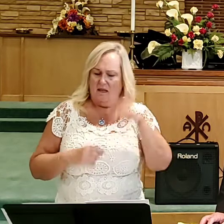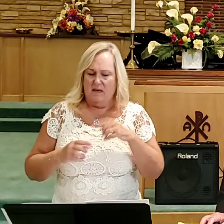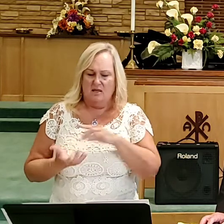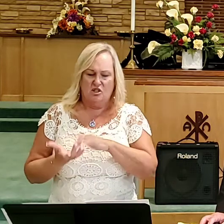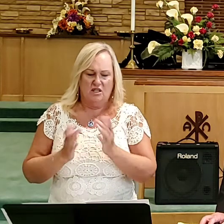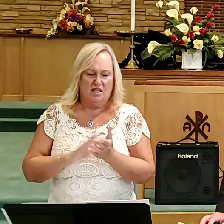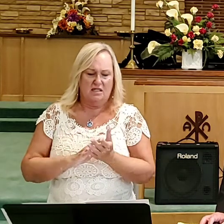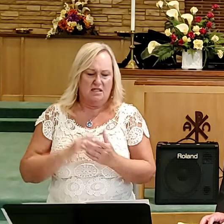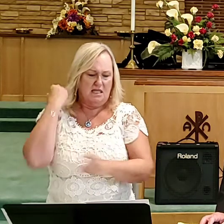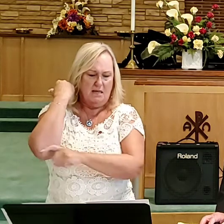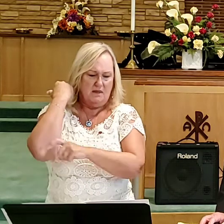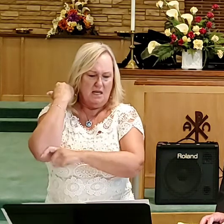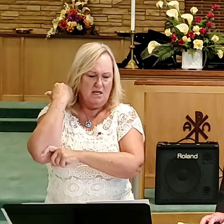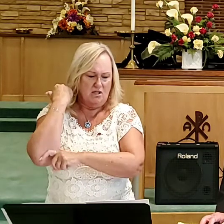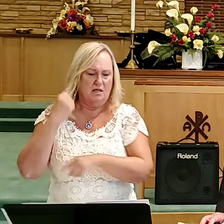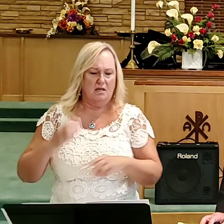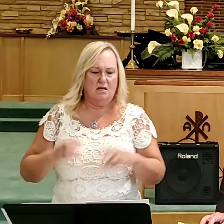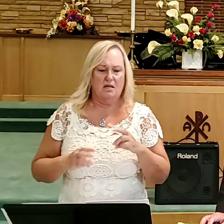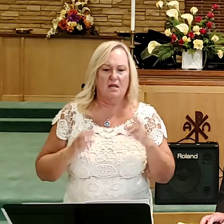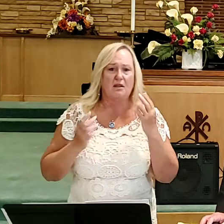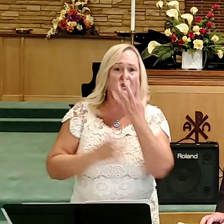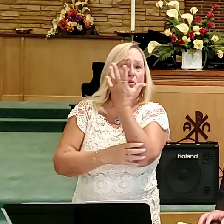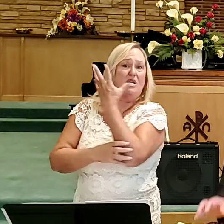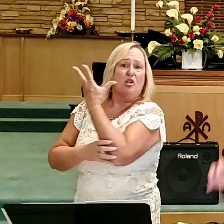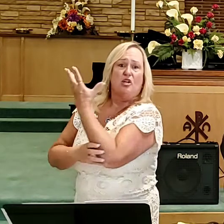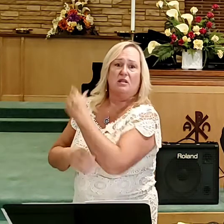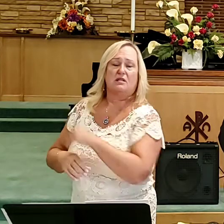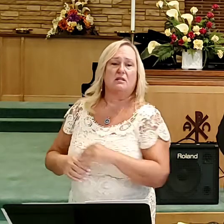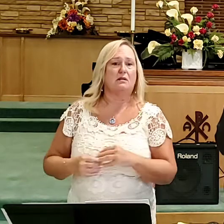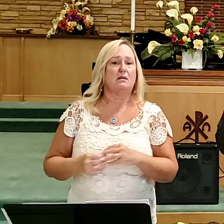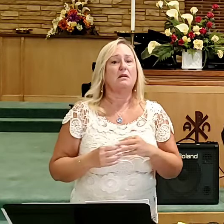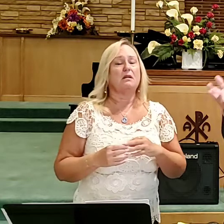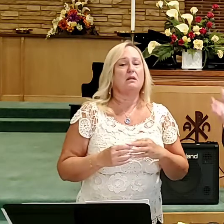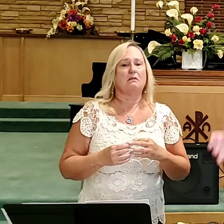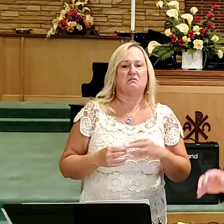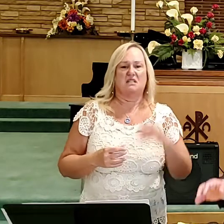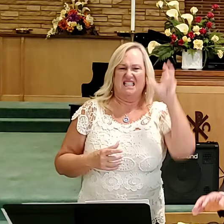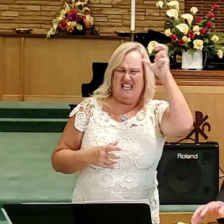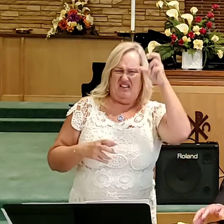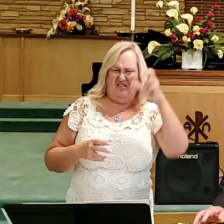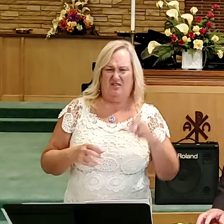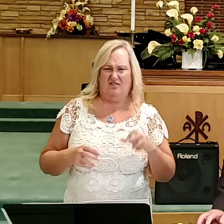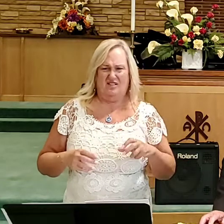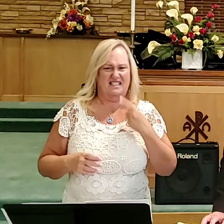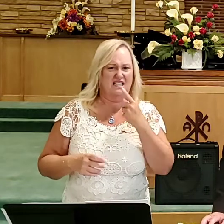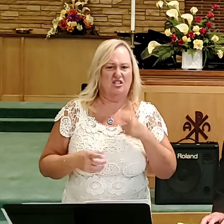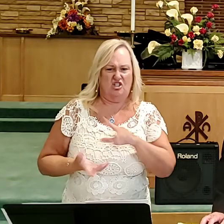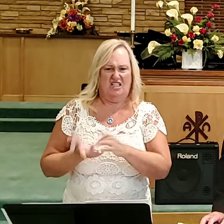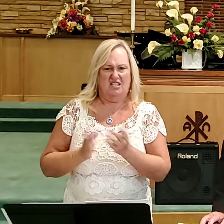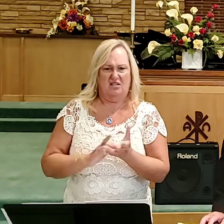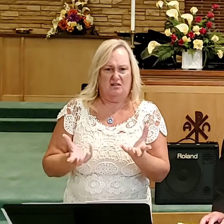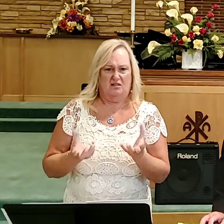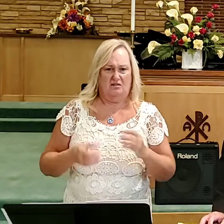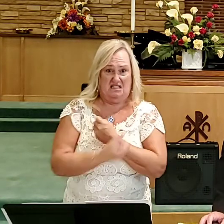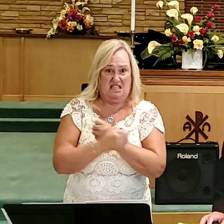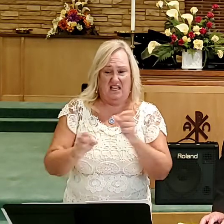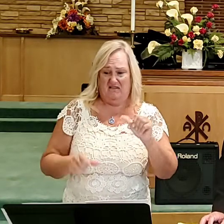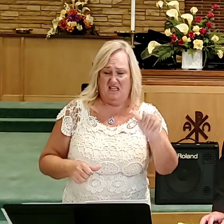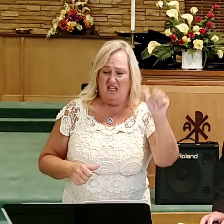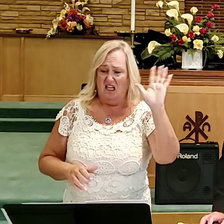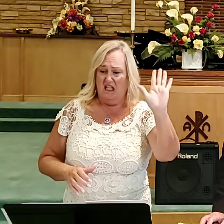Jesus' temptation in the wilderness. The devil dared Jesus to save his life by